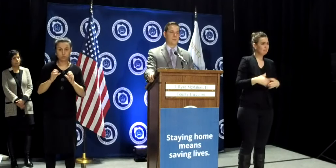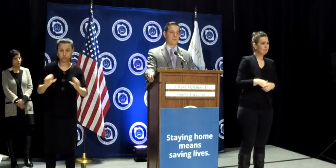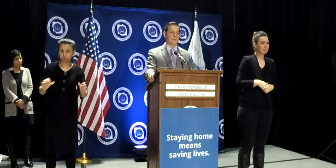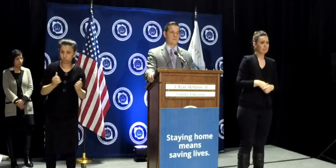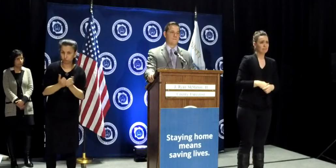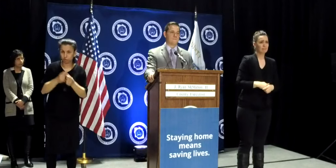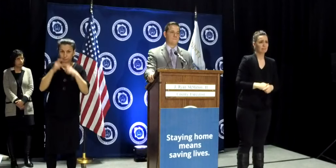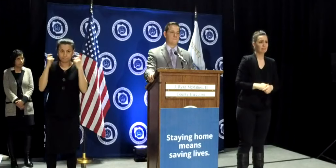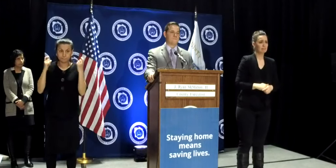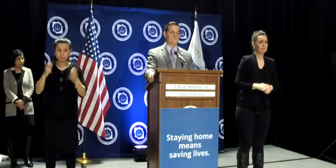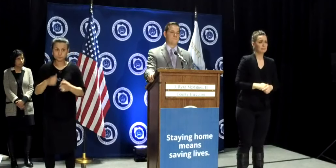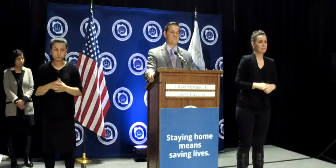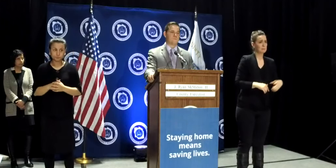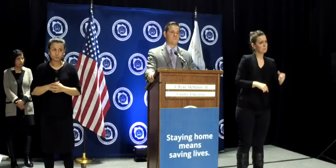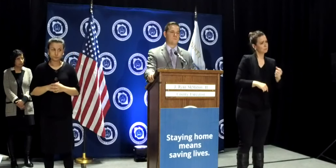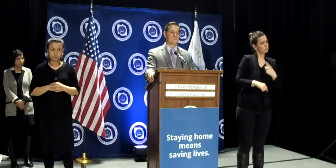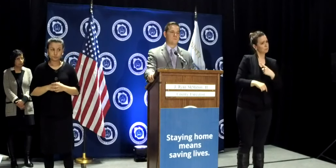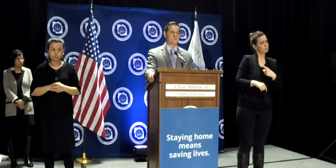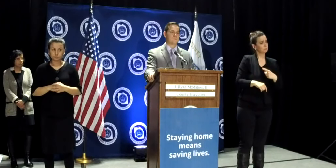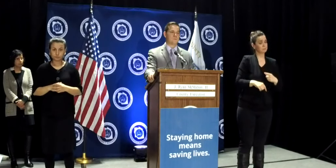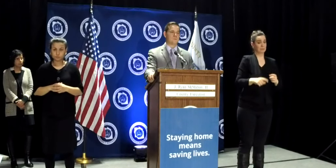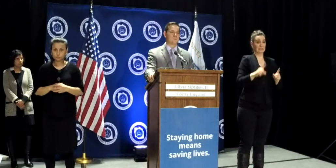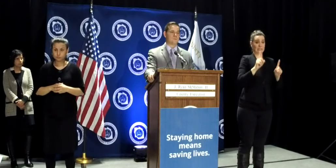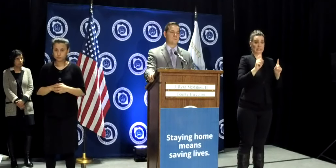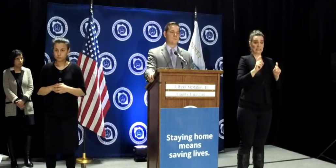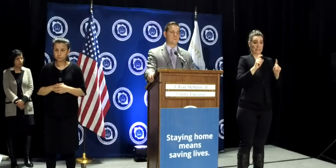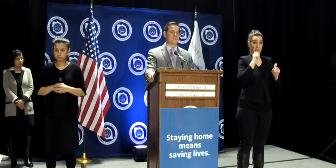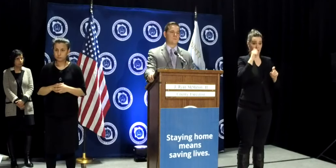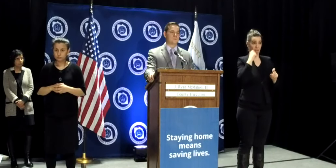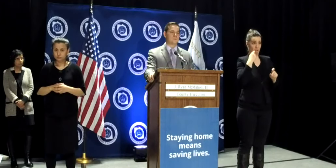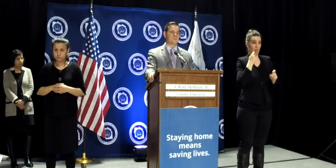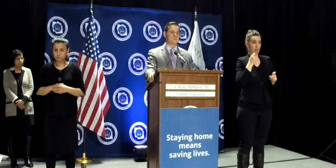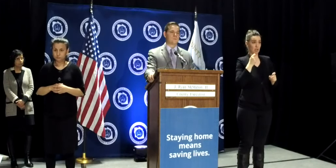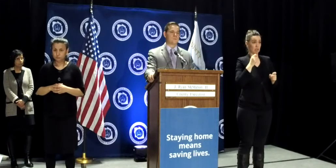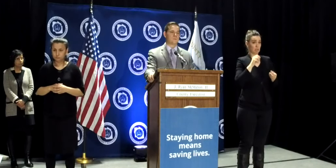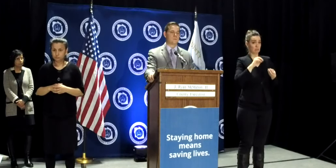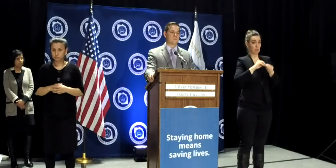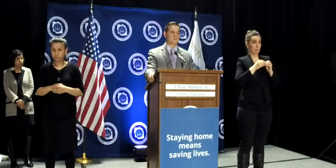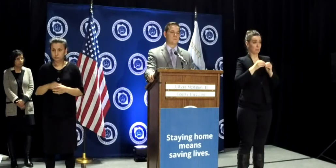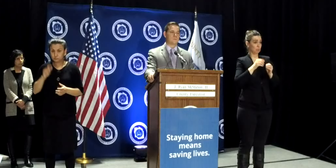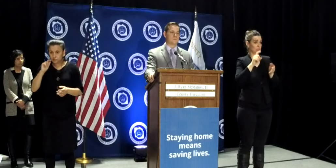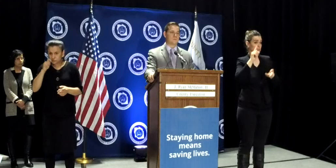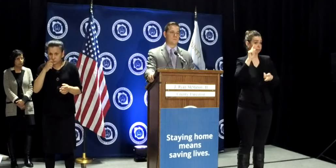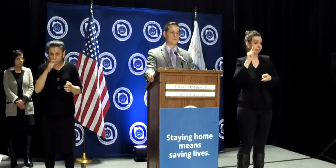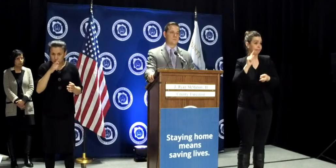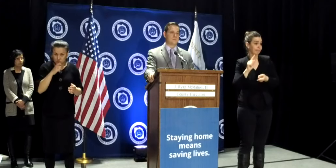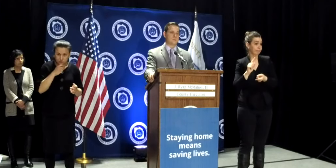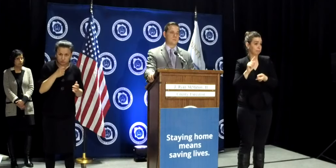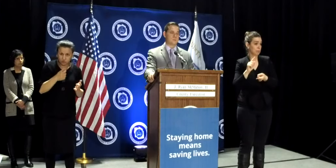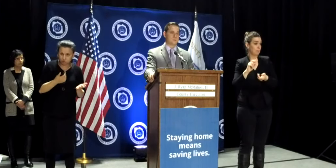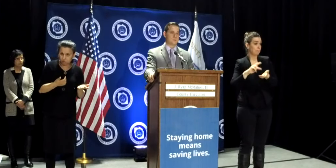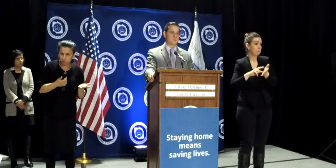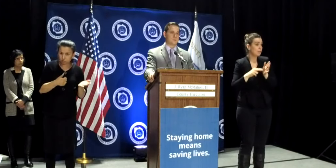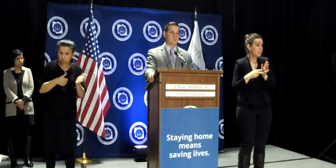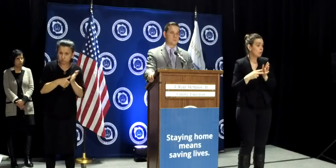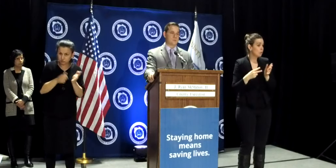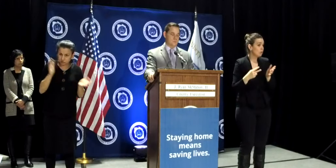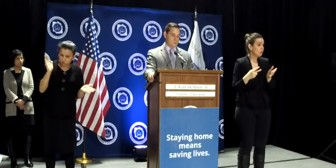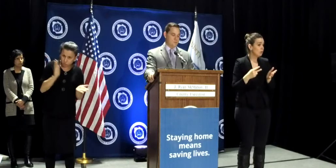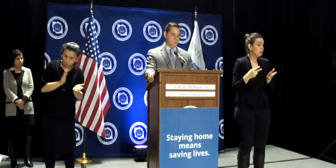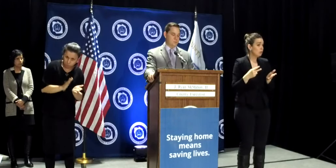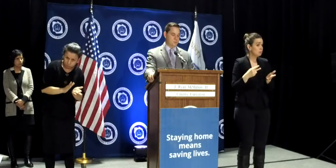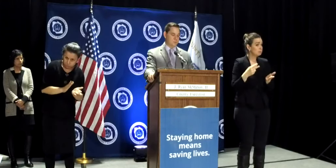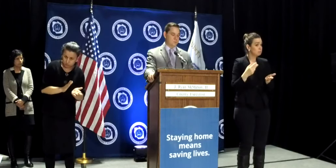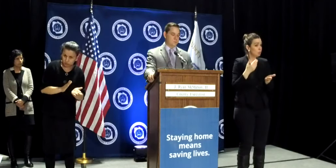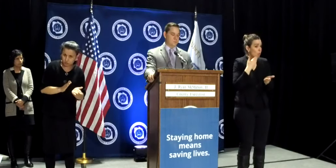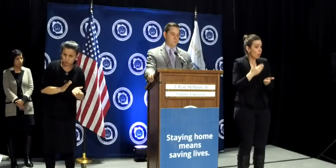demand going down is a good thing because there's fewer sick people, whether or not it's COVID related. But the test you got back yesterday, they were almost 13% positive compared